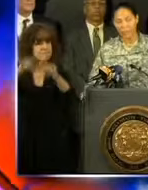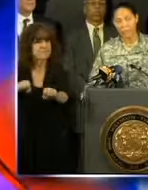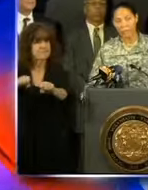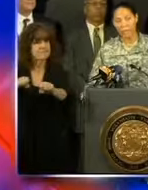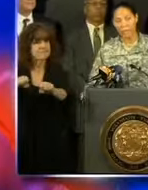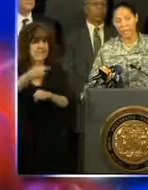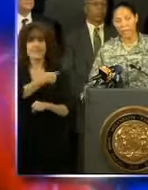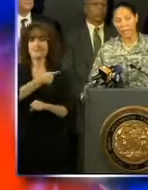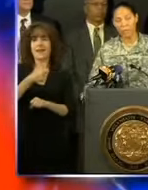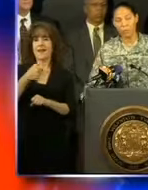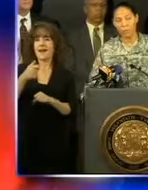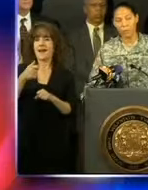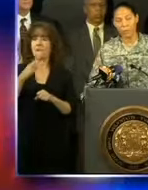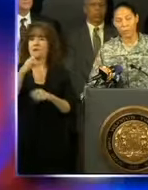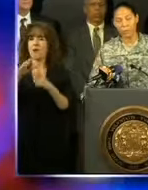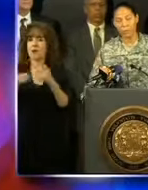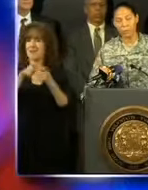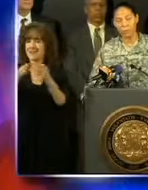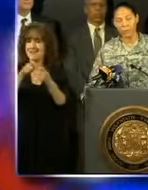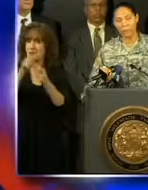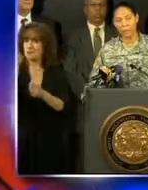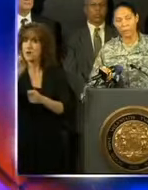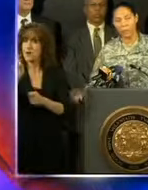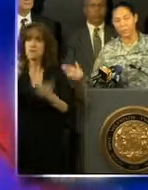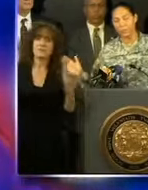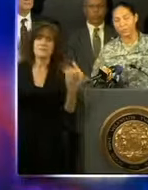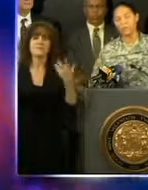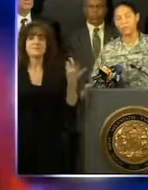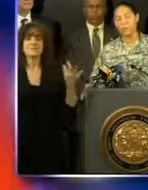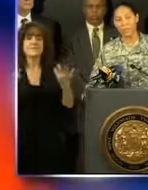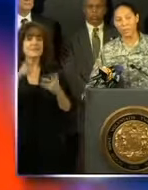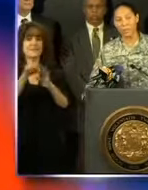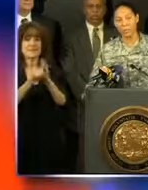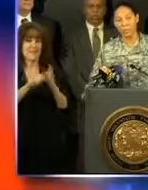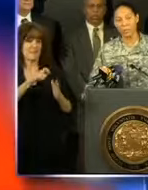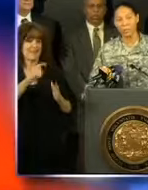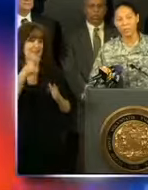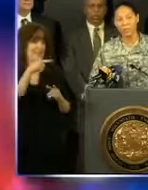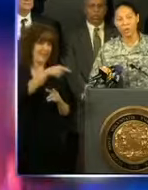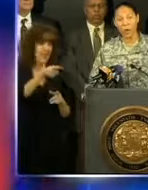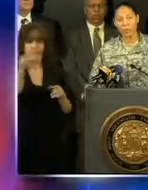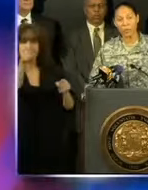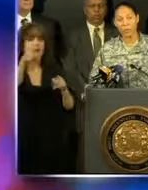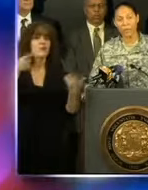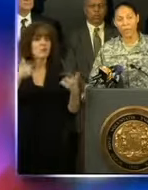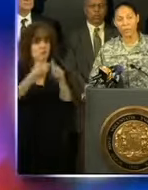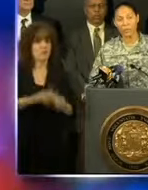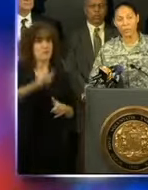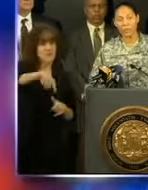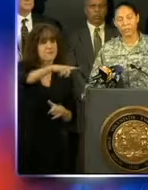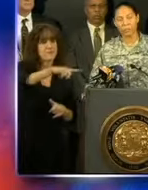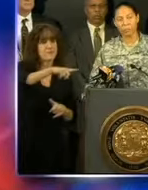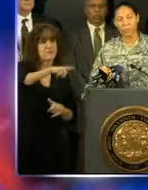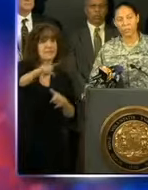So I'm not going to talk about exactly where we're going to secure. It will be up to where the state police tells us we need to move. The goal is once we have